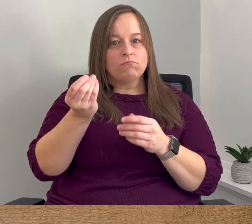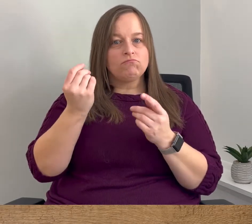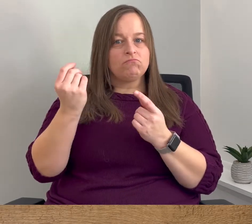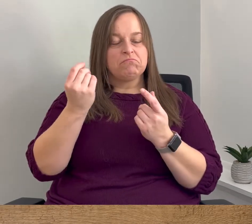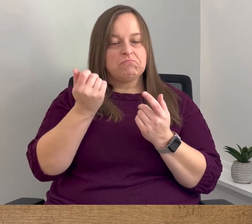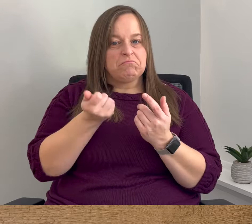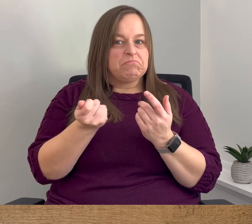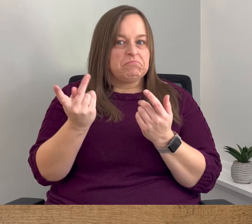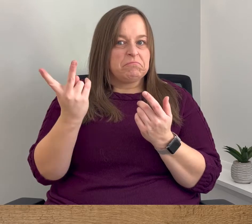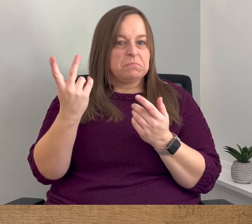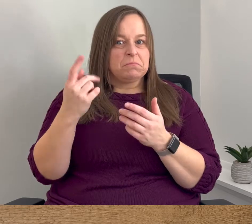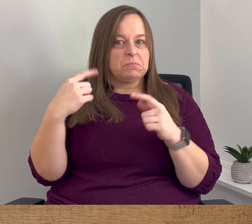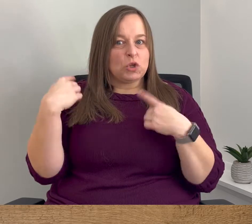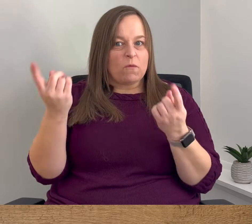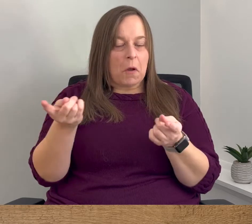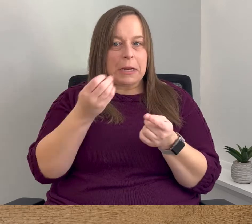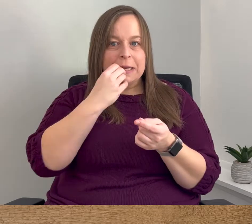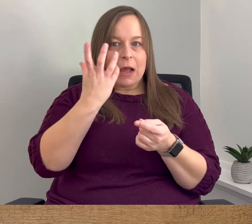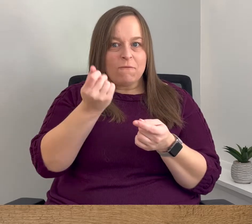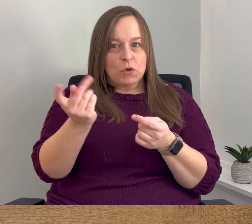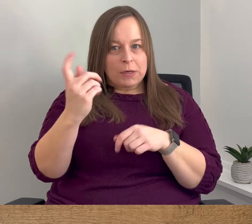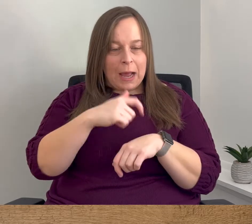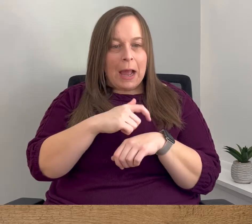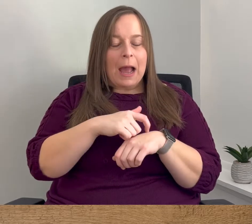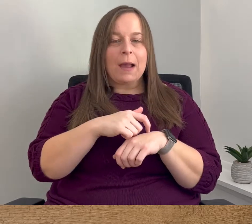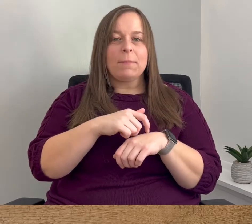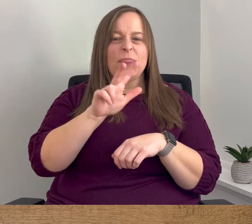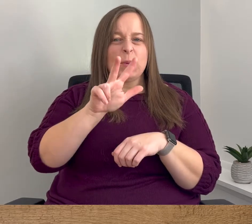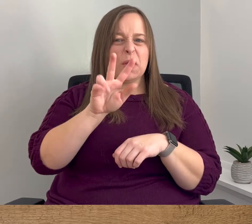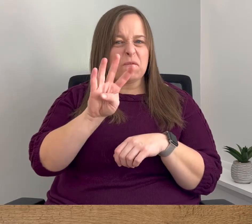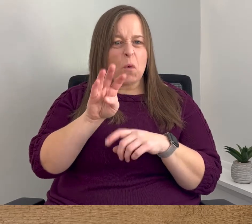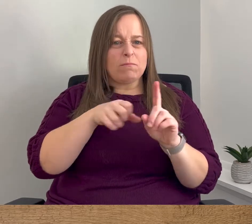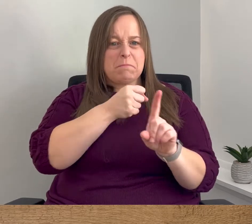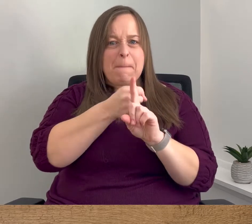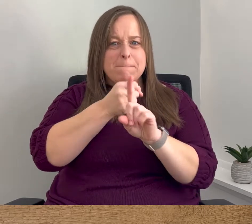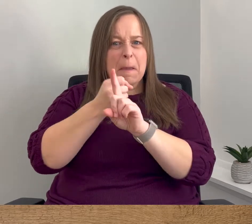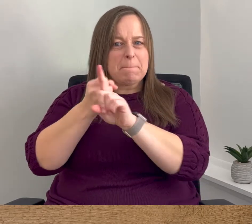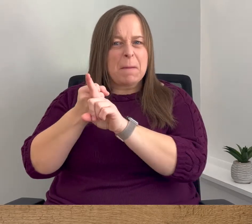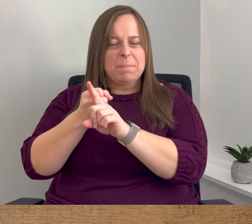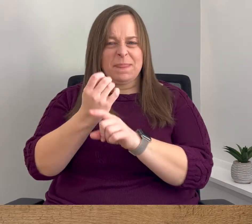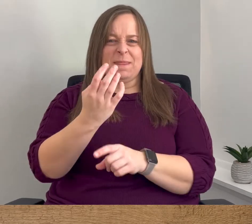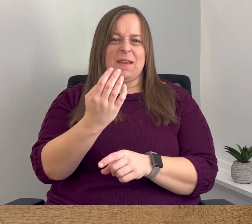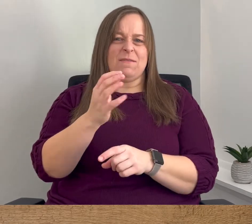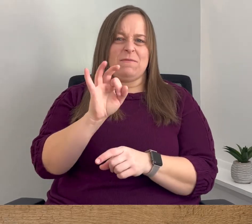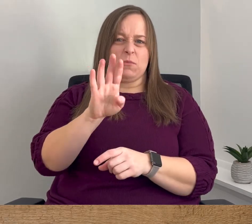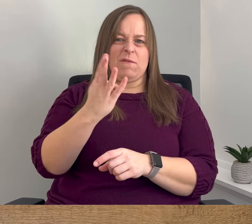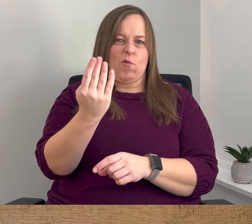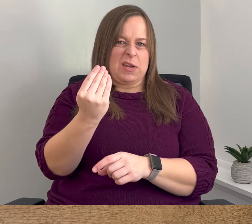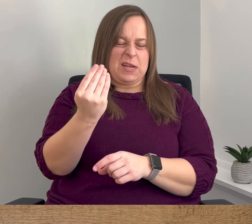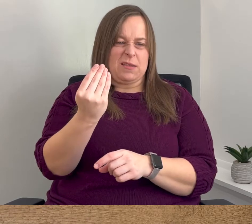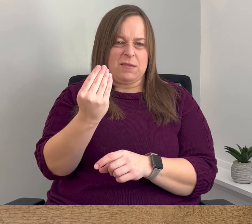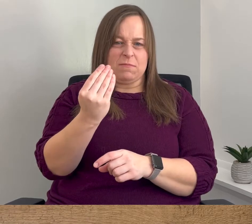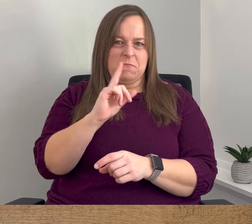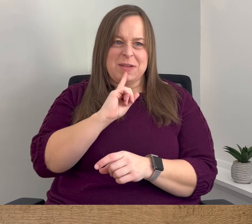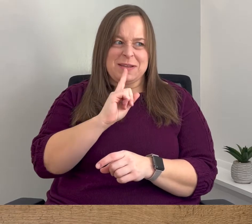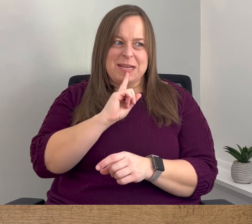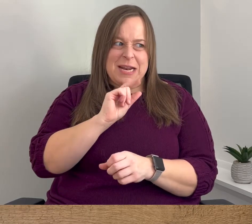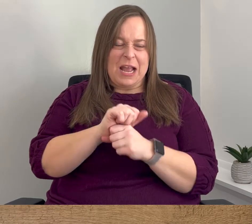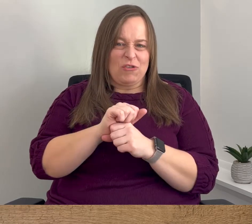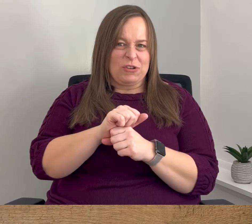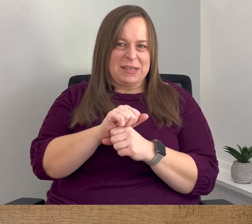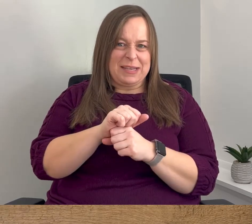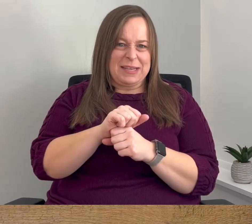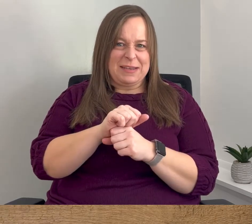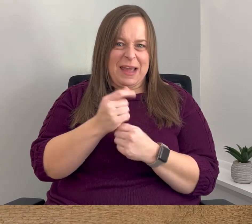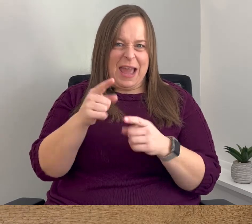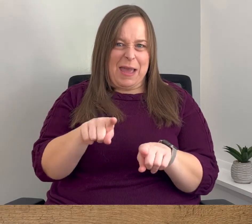had a few times we've eaten out throughout the month so far. There was 3 or 4 things that hit right on the 14th,